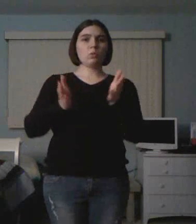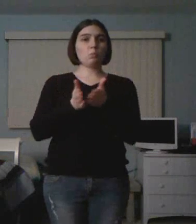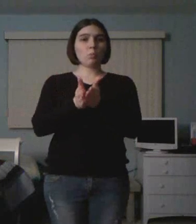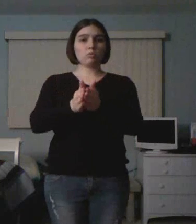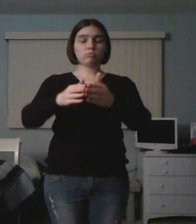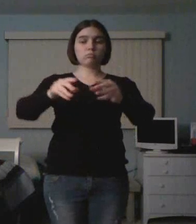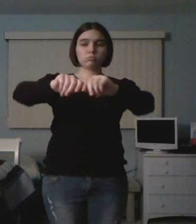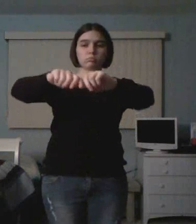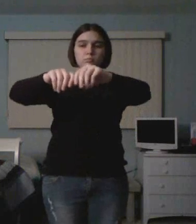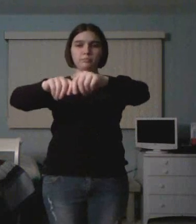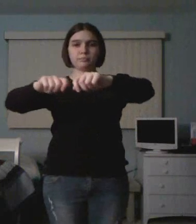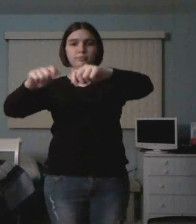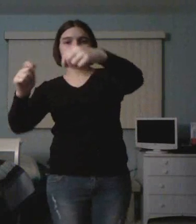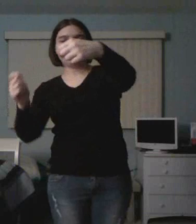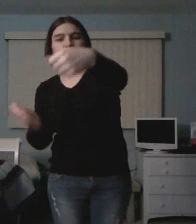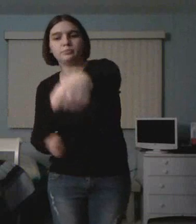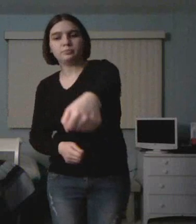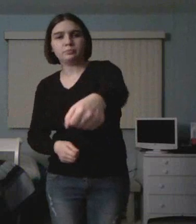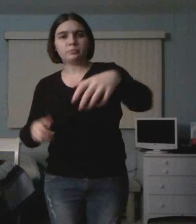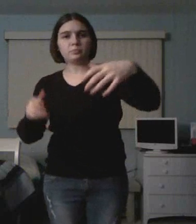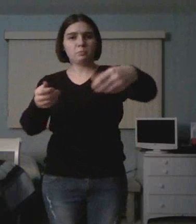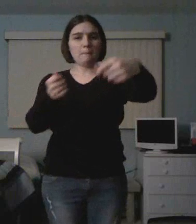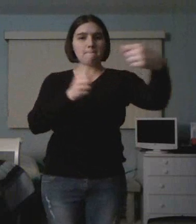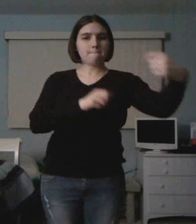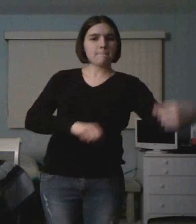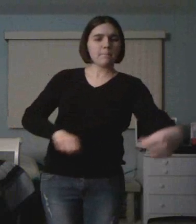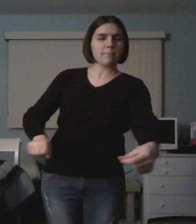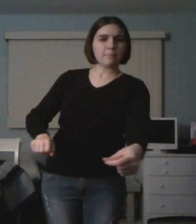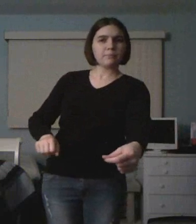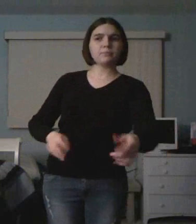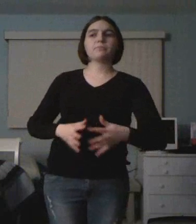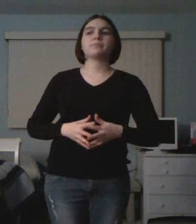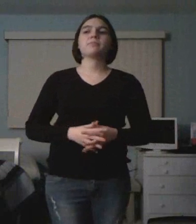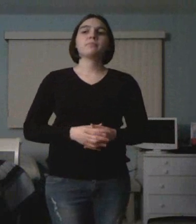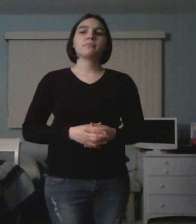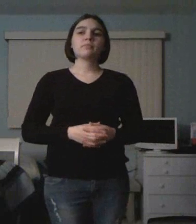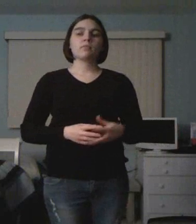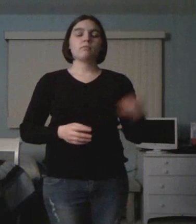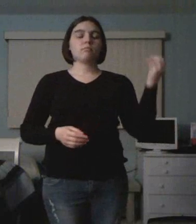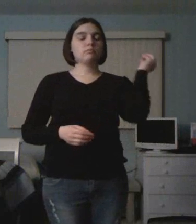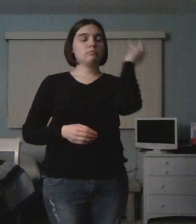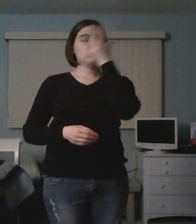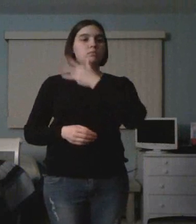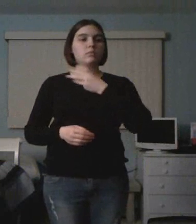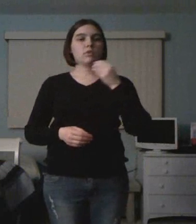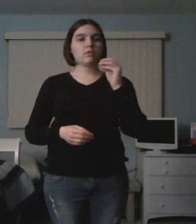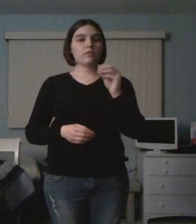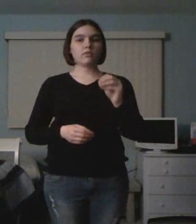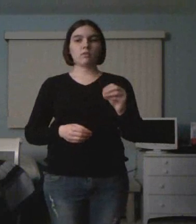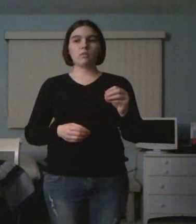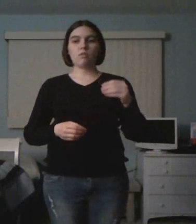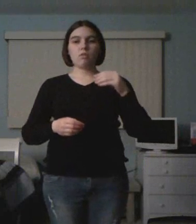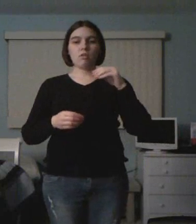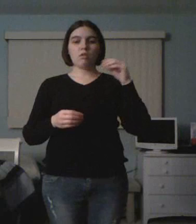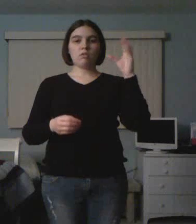internal sorts of braces that run the whole length of the boat. Beautiful aesthetics, and the paddle's nice. They weigh about